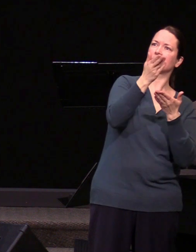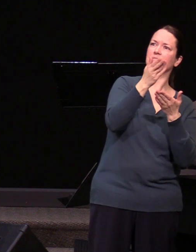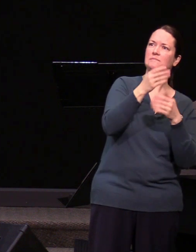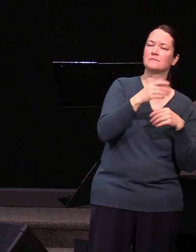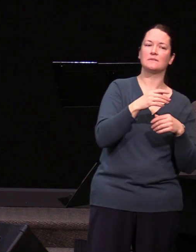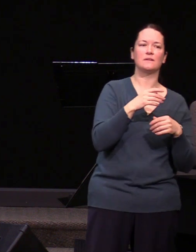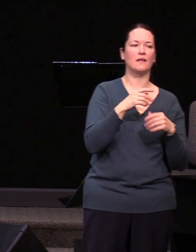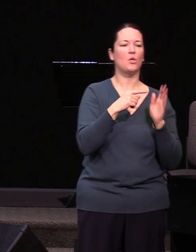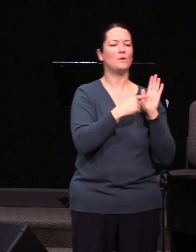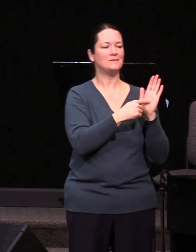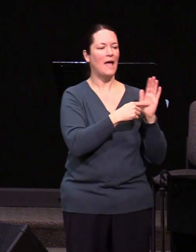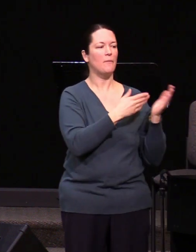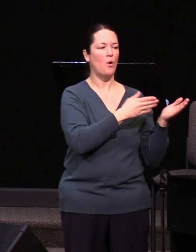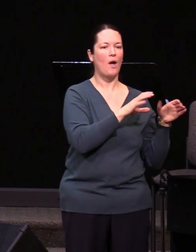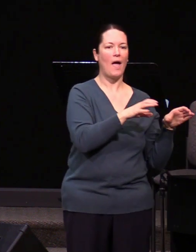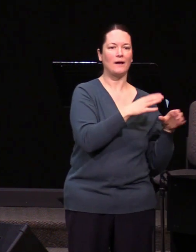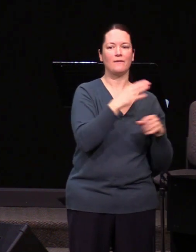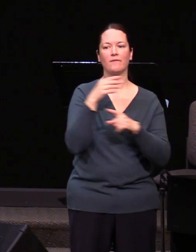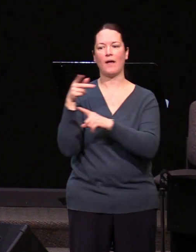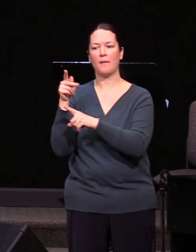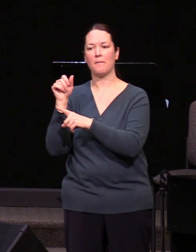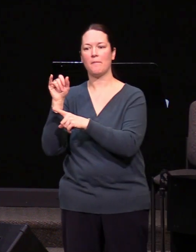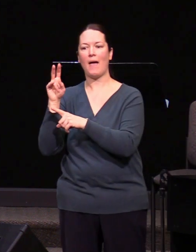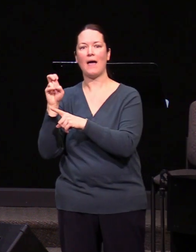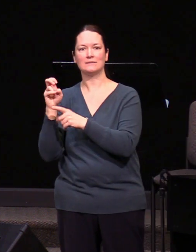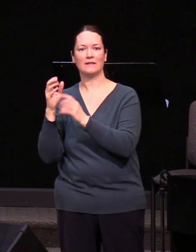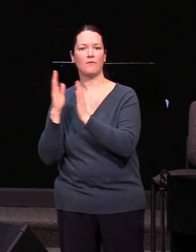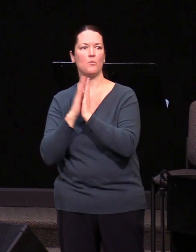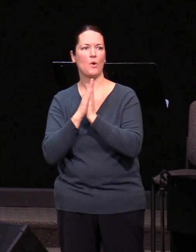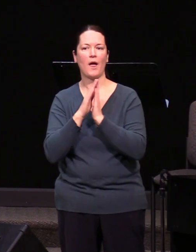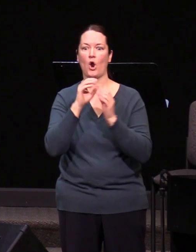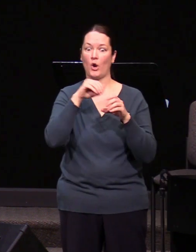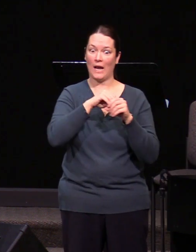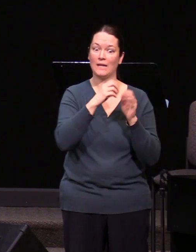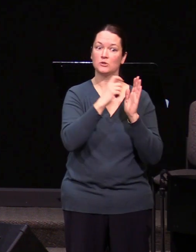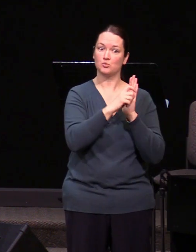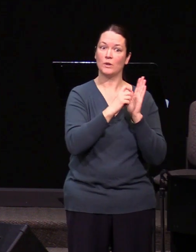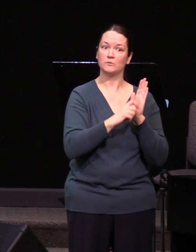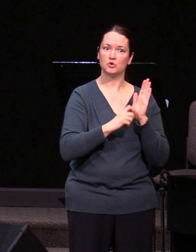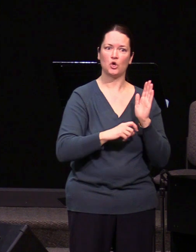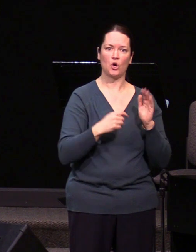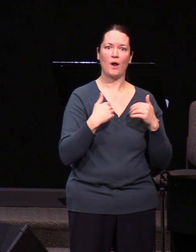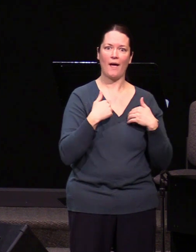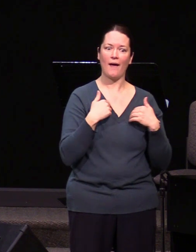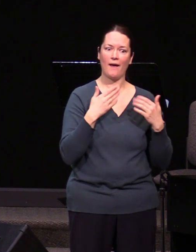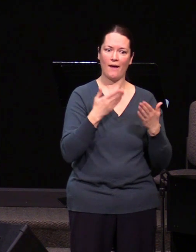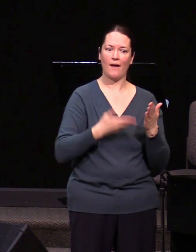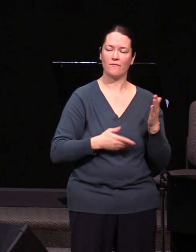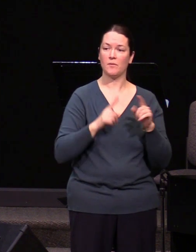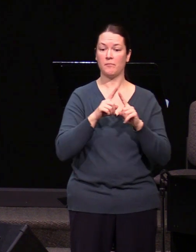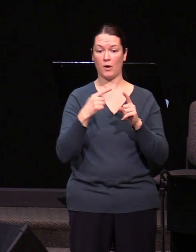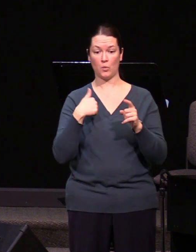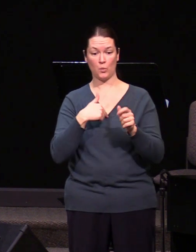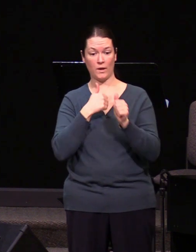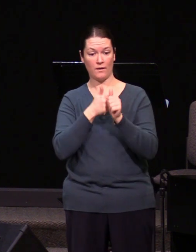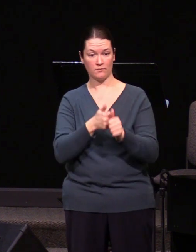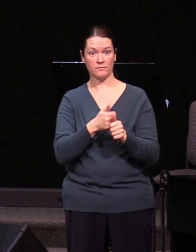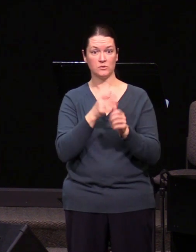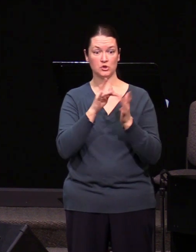both active and passive prayer all over Scripture. And as Jesus' followers, we are encouraged to do